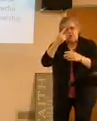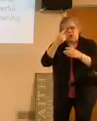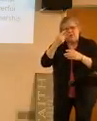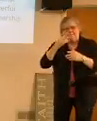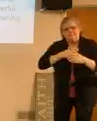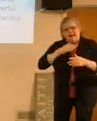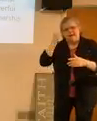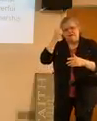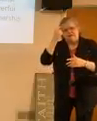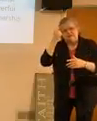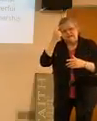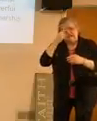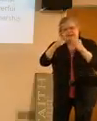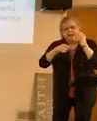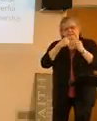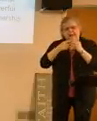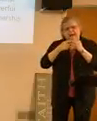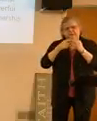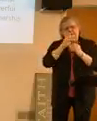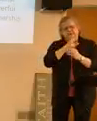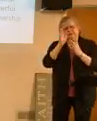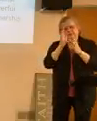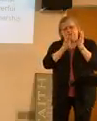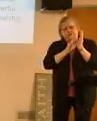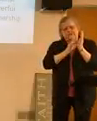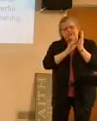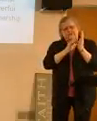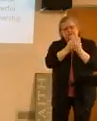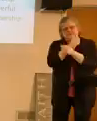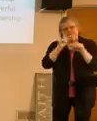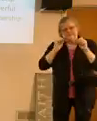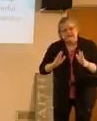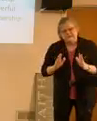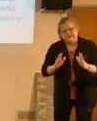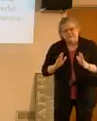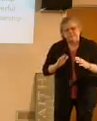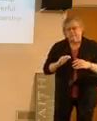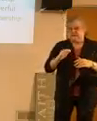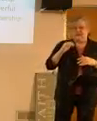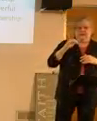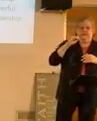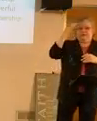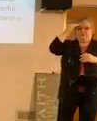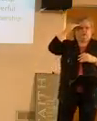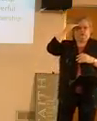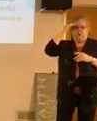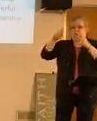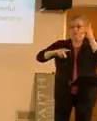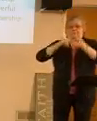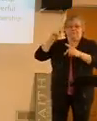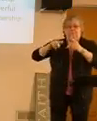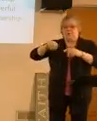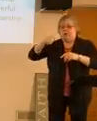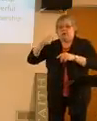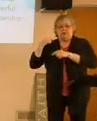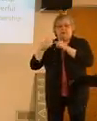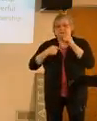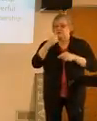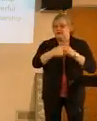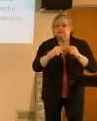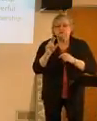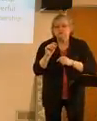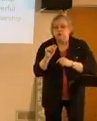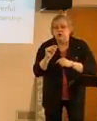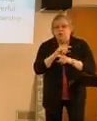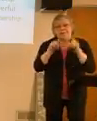insight about the mystery of the Messiah. This was not made known to the people in other generations,